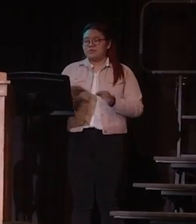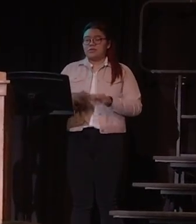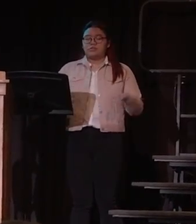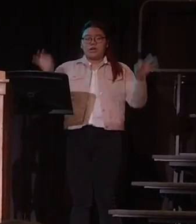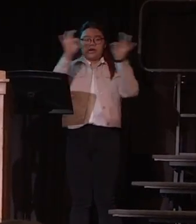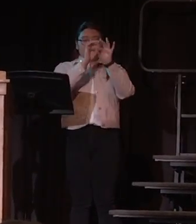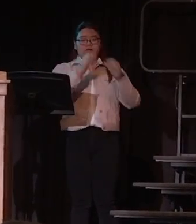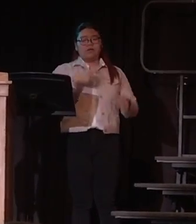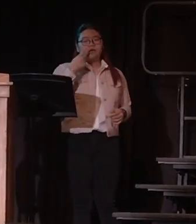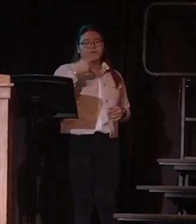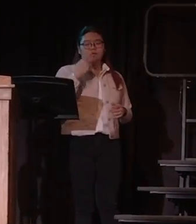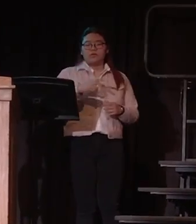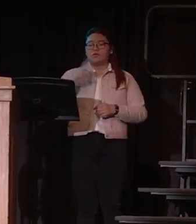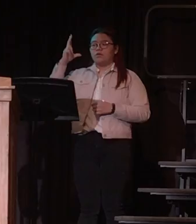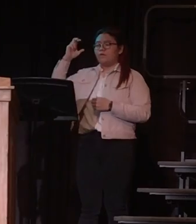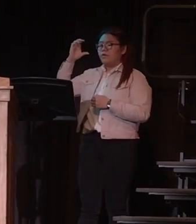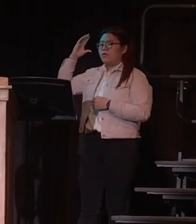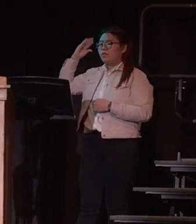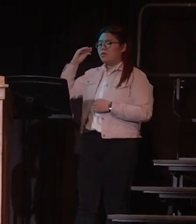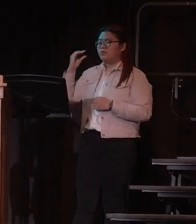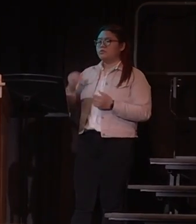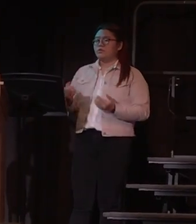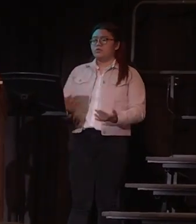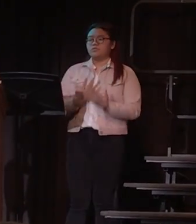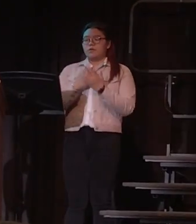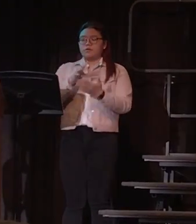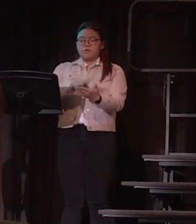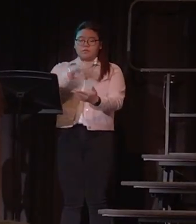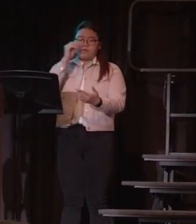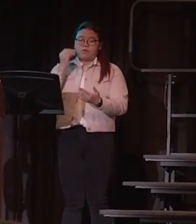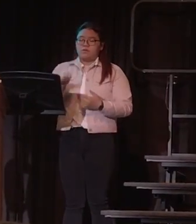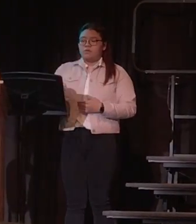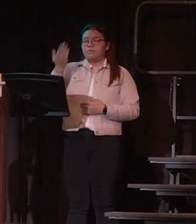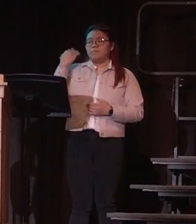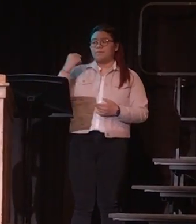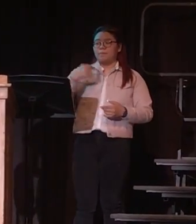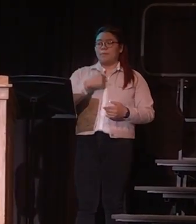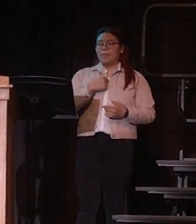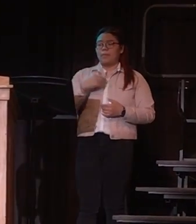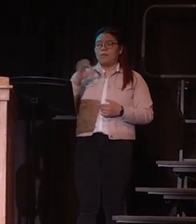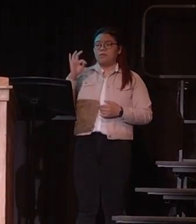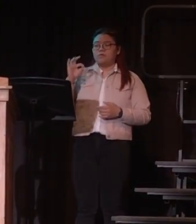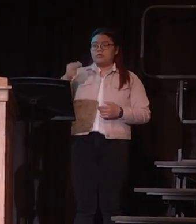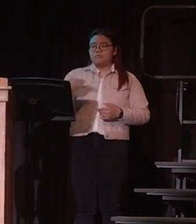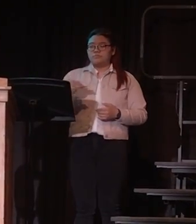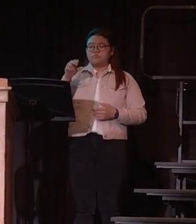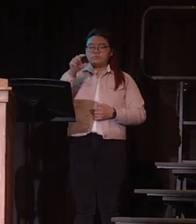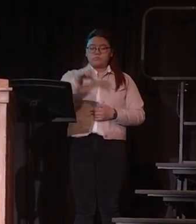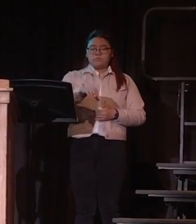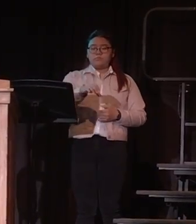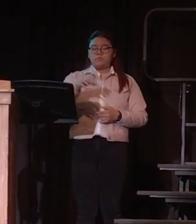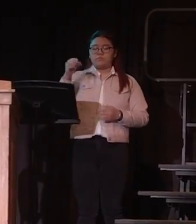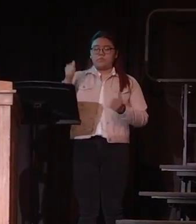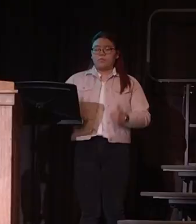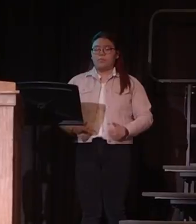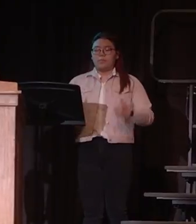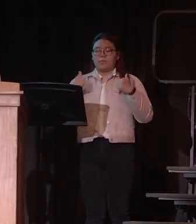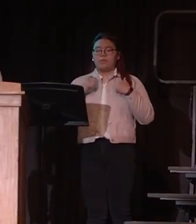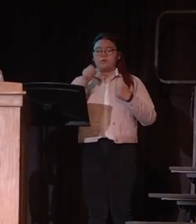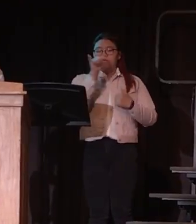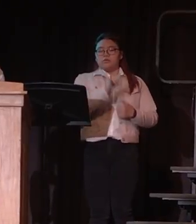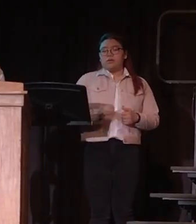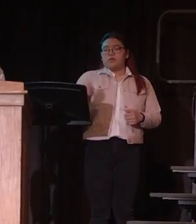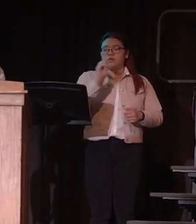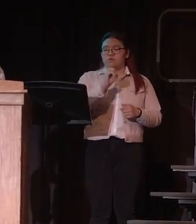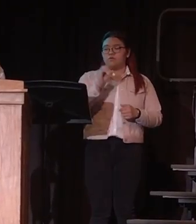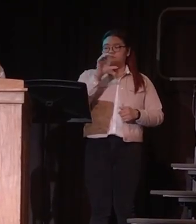loss. You might also not be aware that sign language is the 4th most used language in the world. This just shows on a